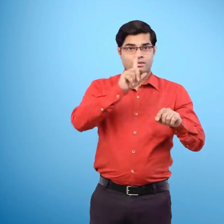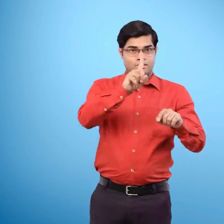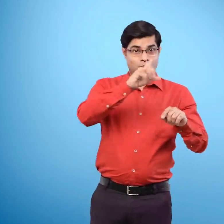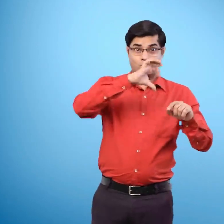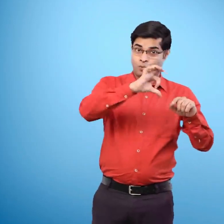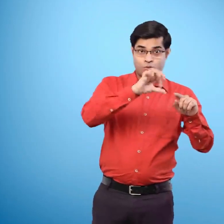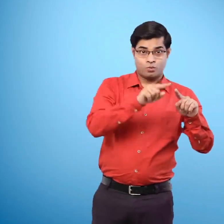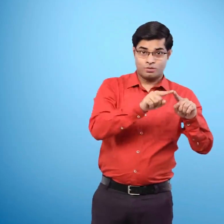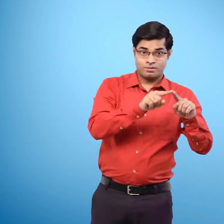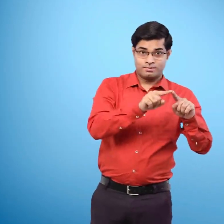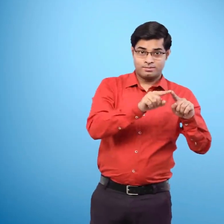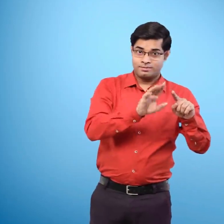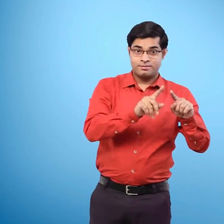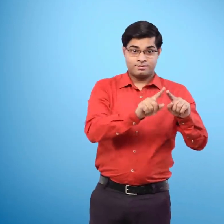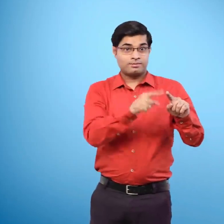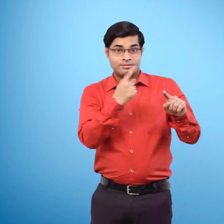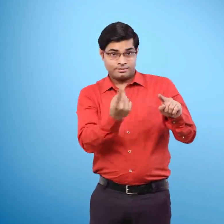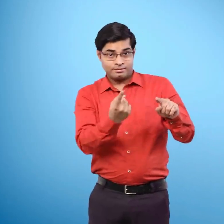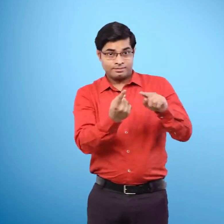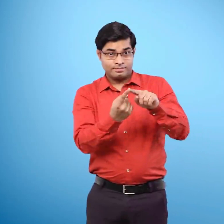Number 19. Box 2.